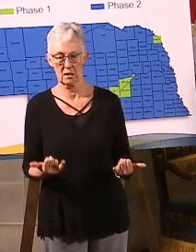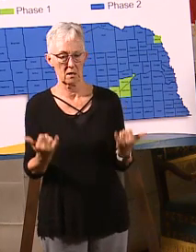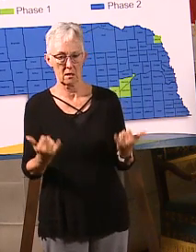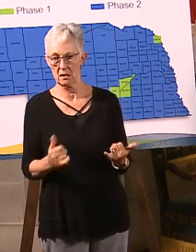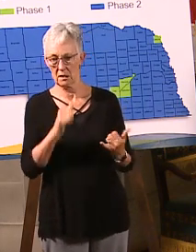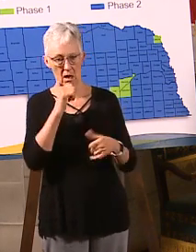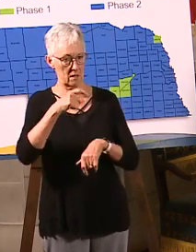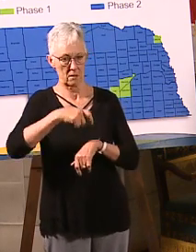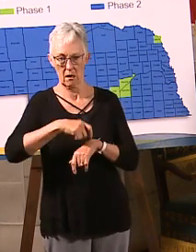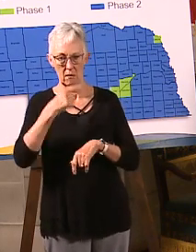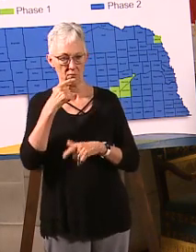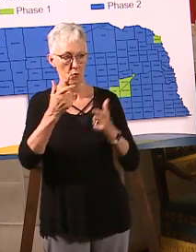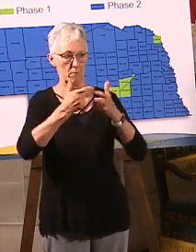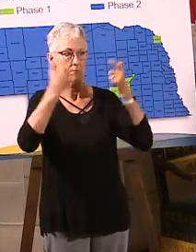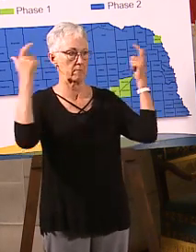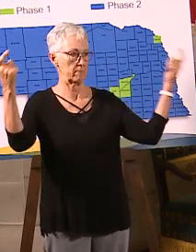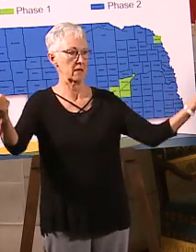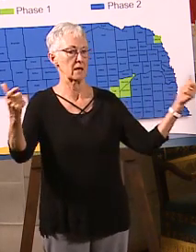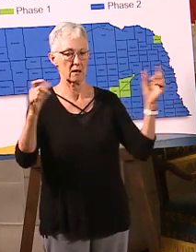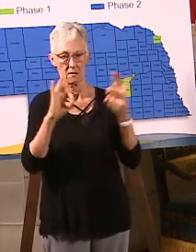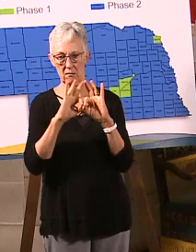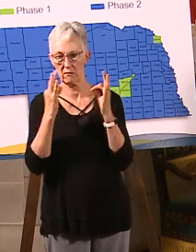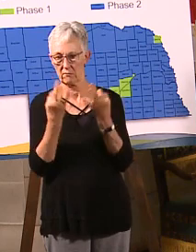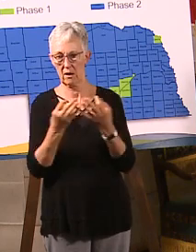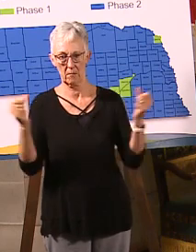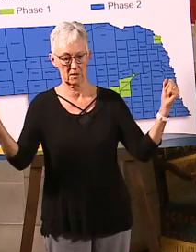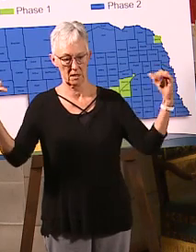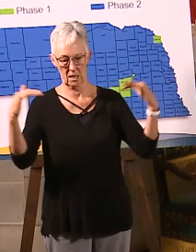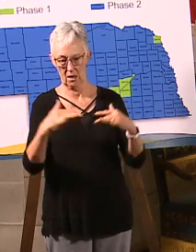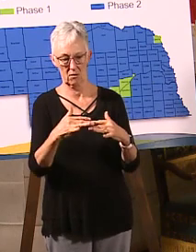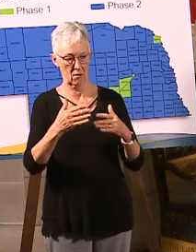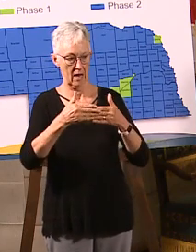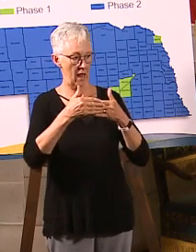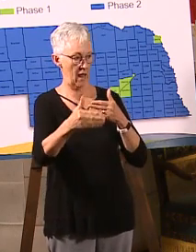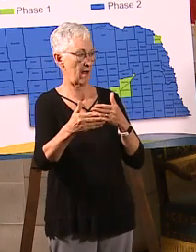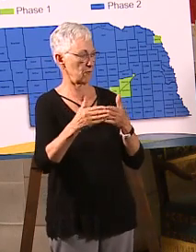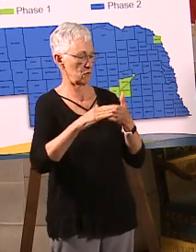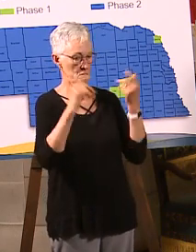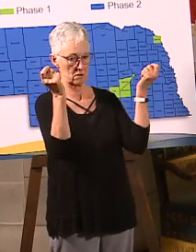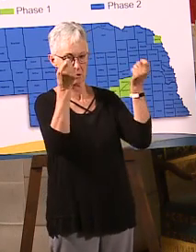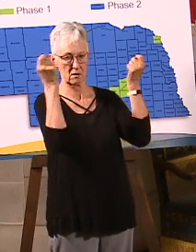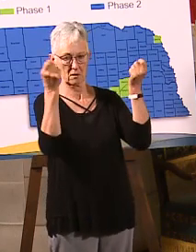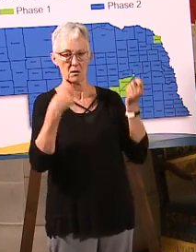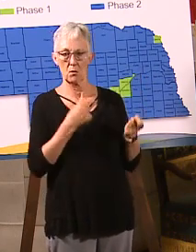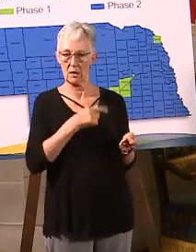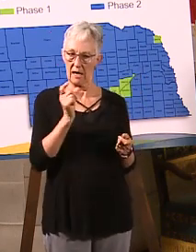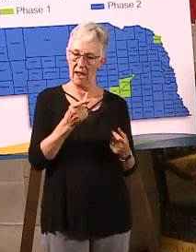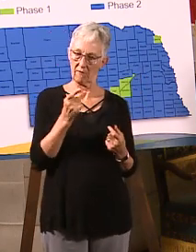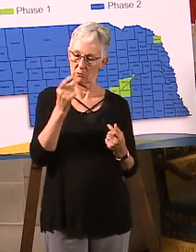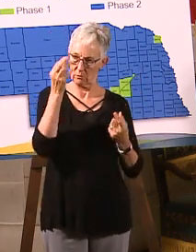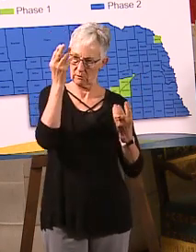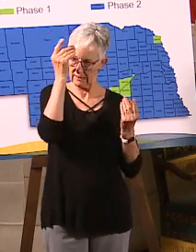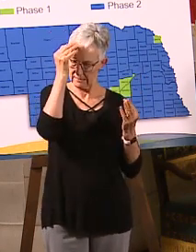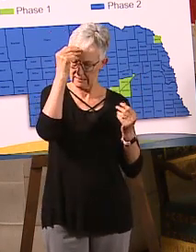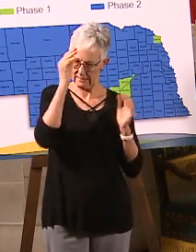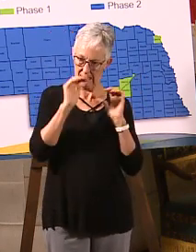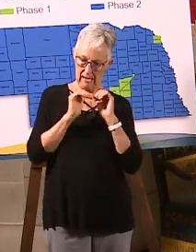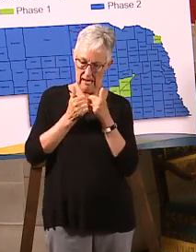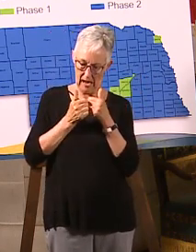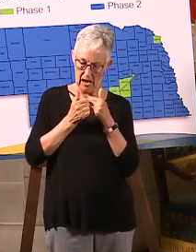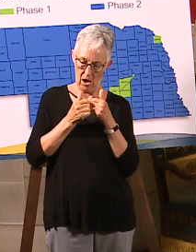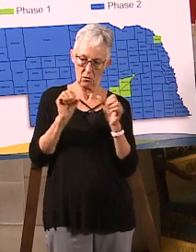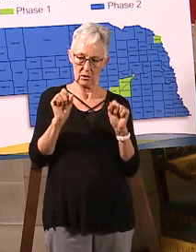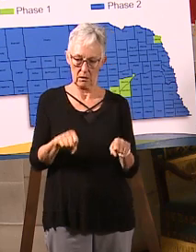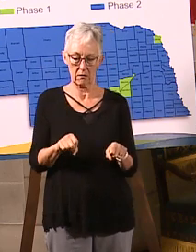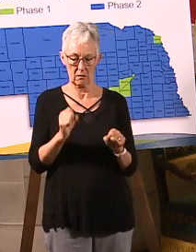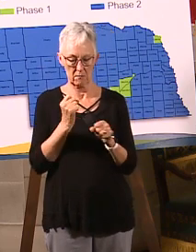large family gatherings and ceremony, after a ceremony. It's like we have to be very thoughtful about how those environments come together to